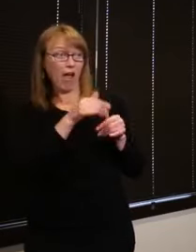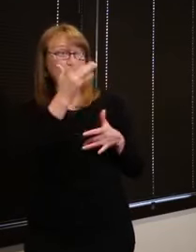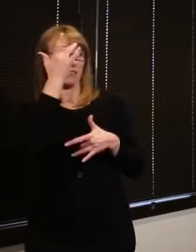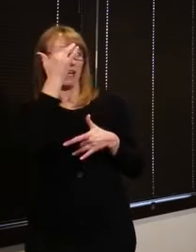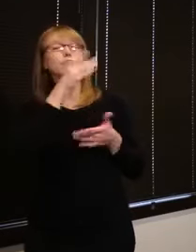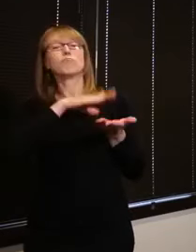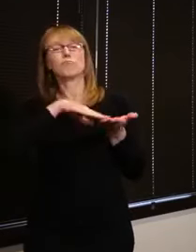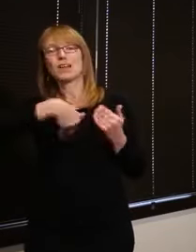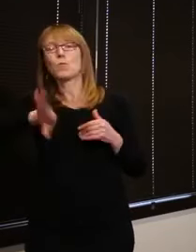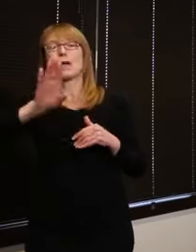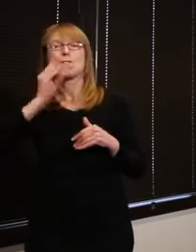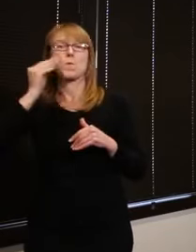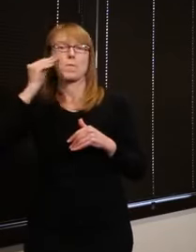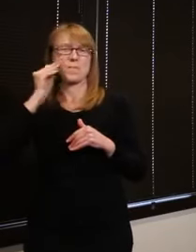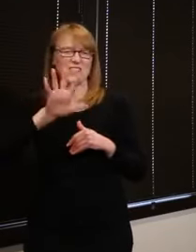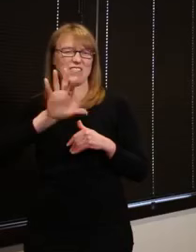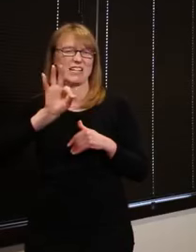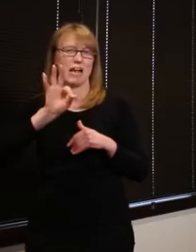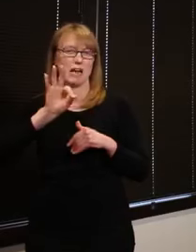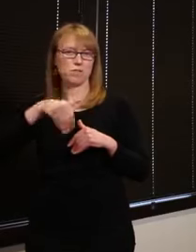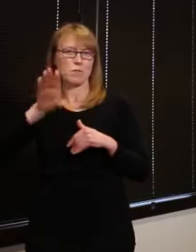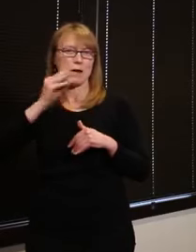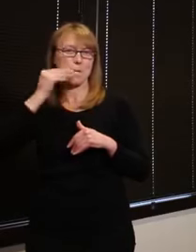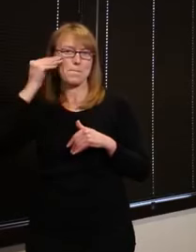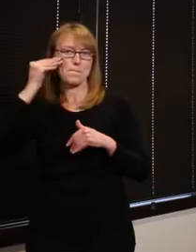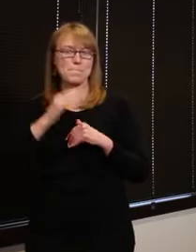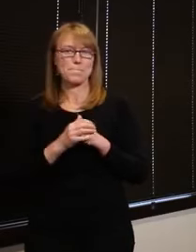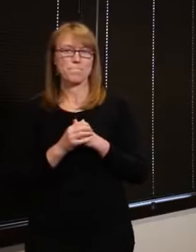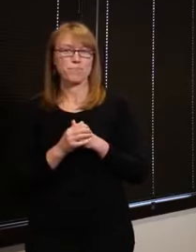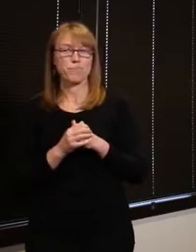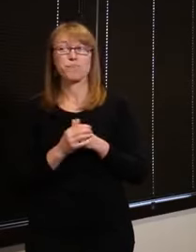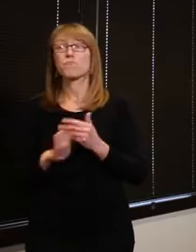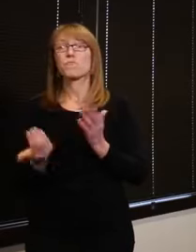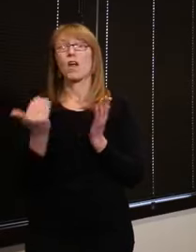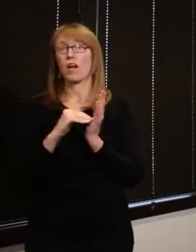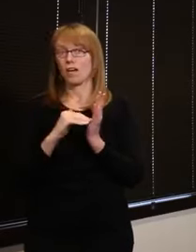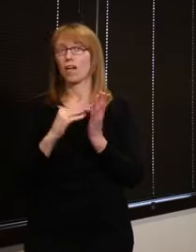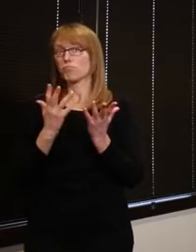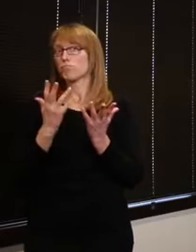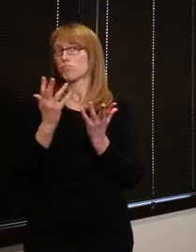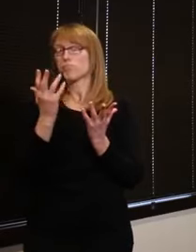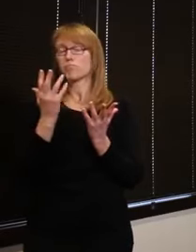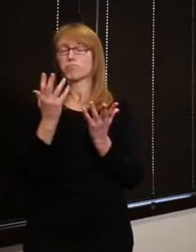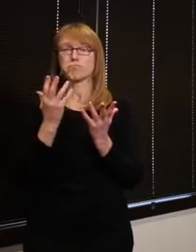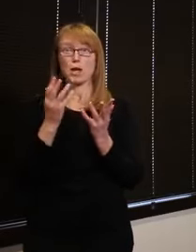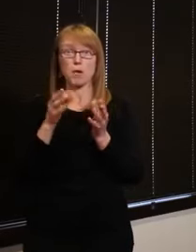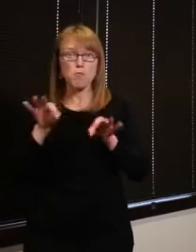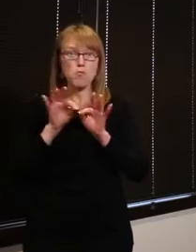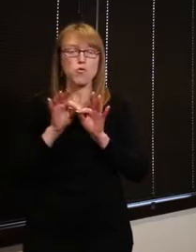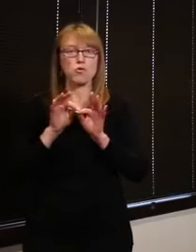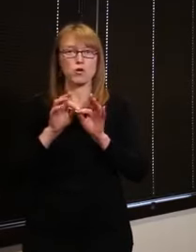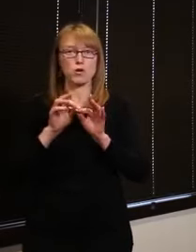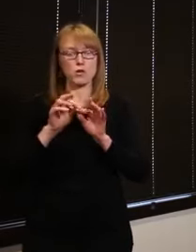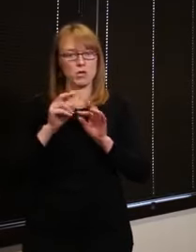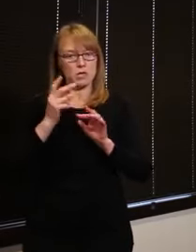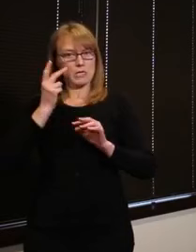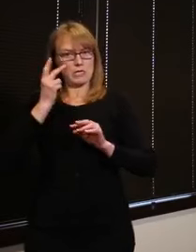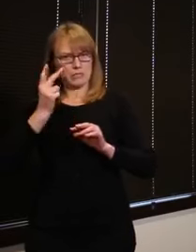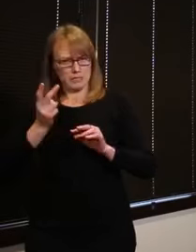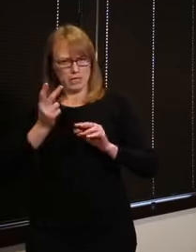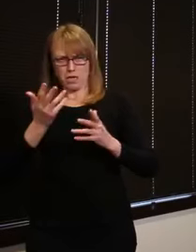over time and not necessarily be caught up in day-to-day fluctuations. The surge is real, it